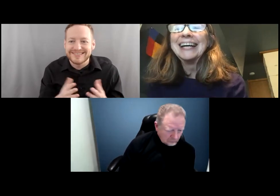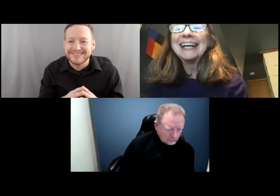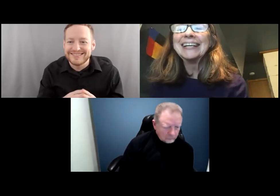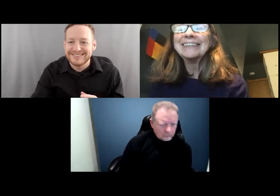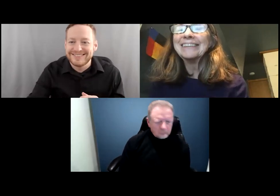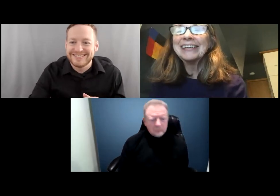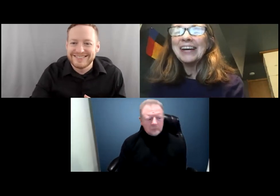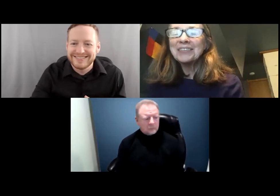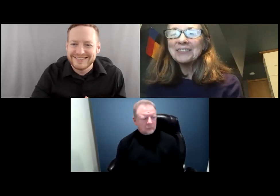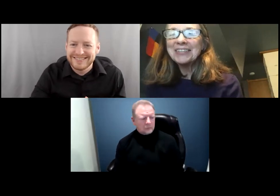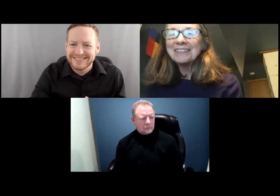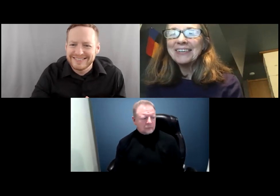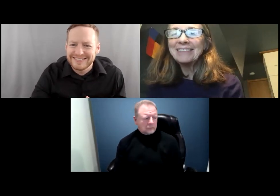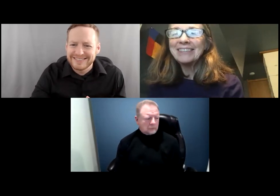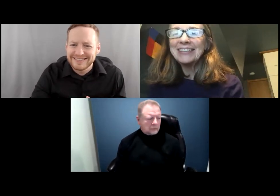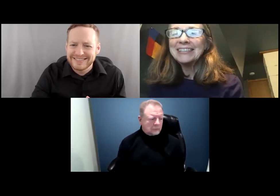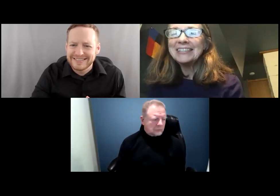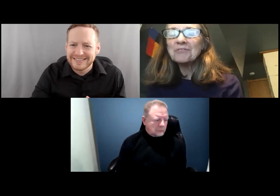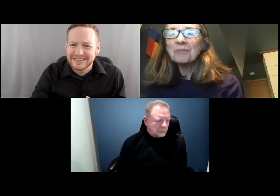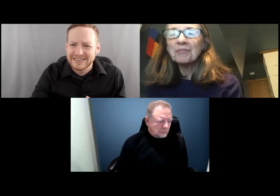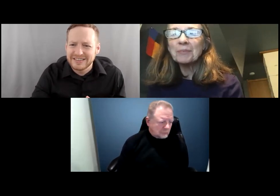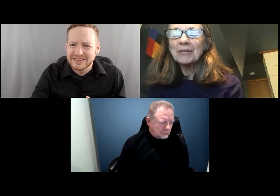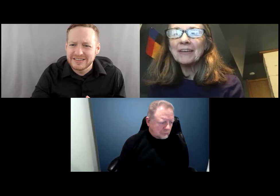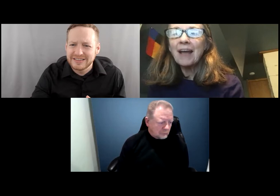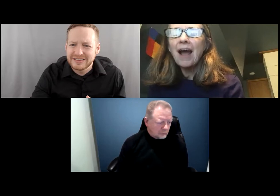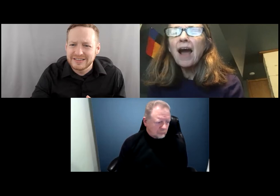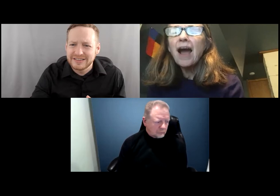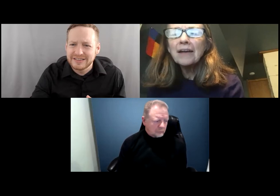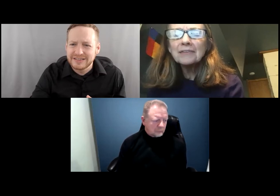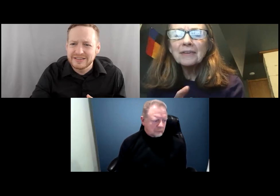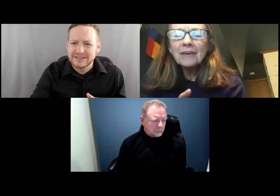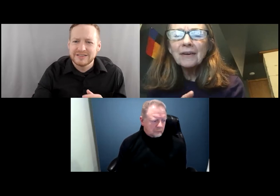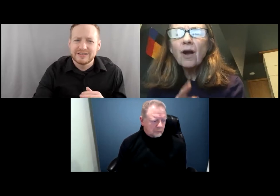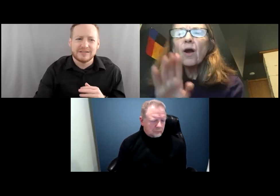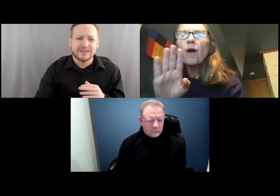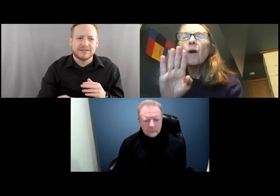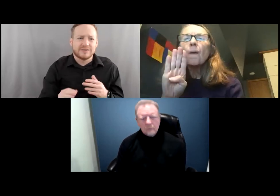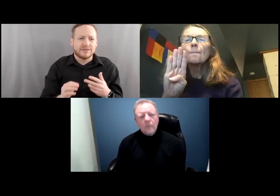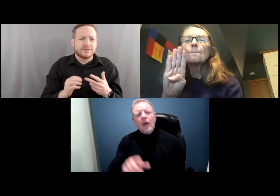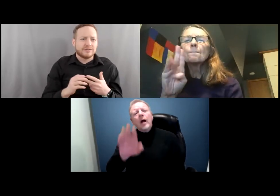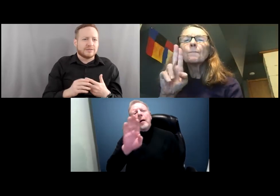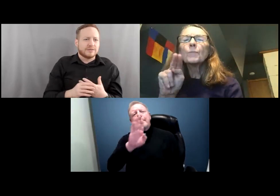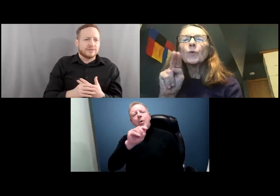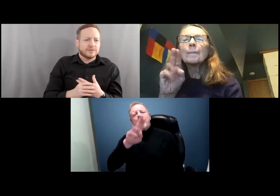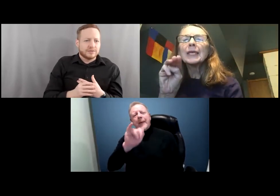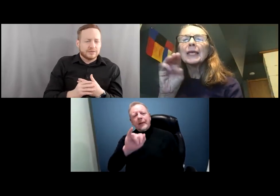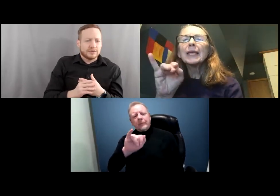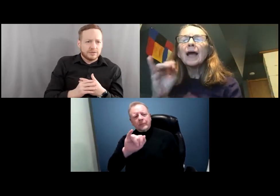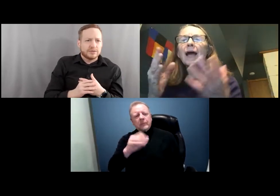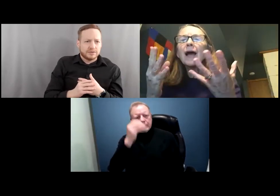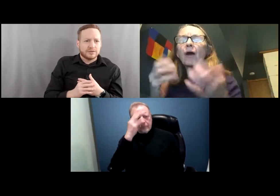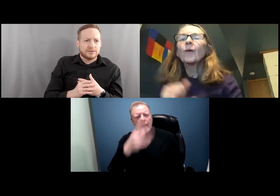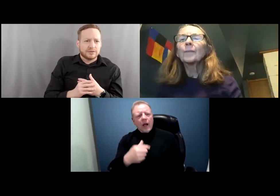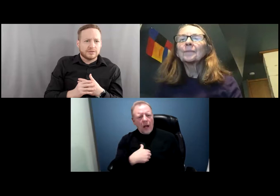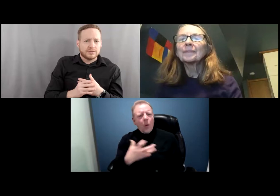online? Thanks. I don't know what happened. We need to hear from everybody. Tim, I would have loved to vote, but my name